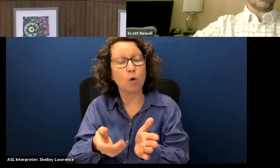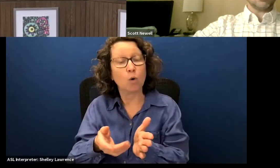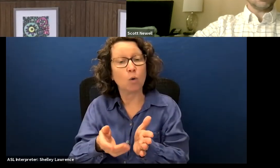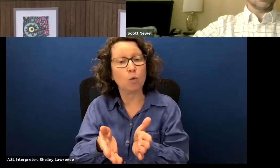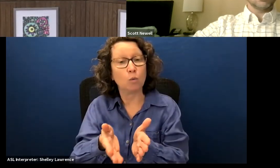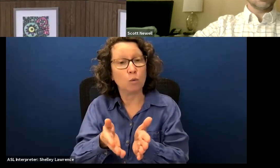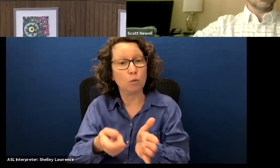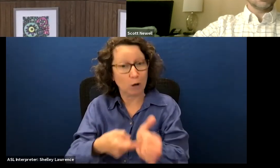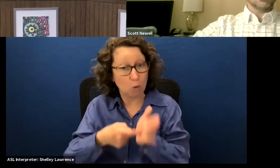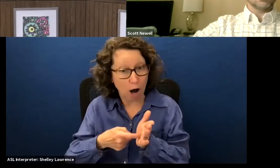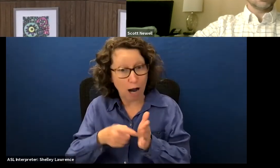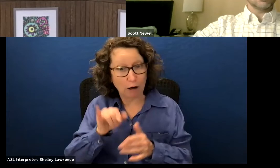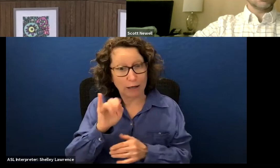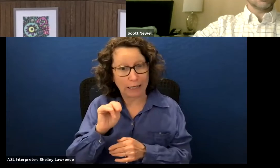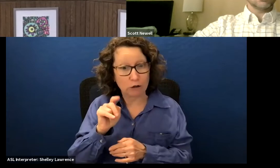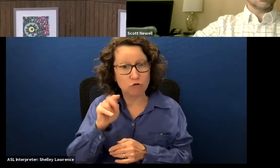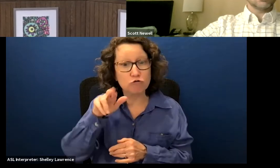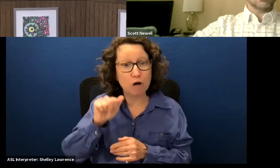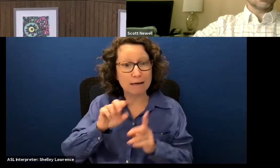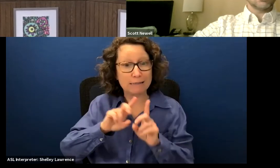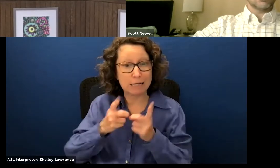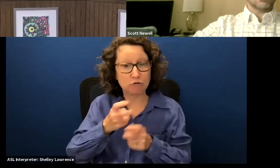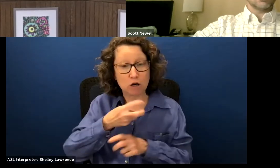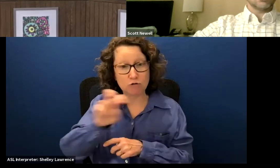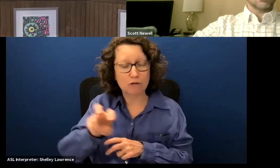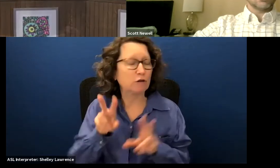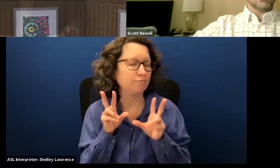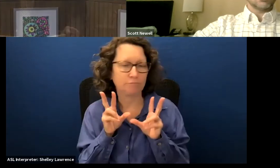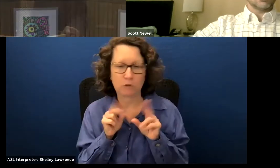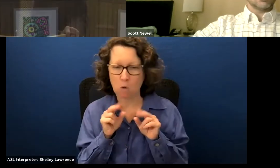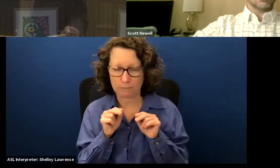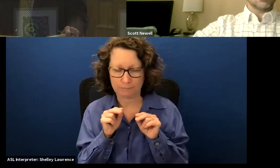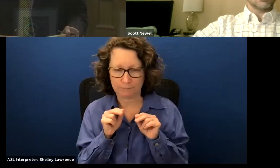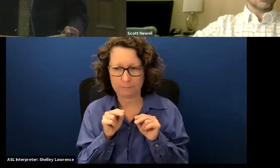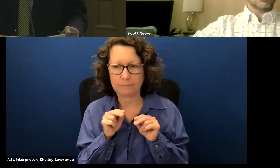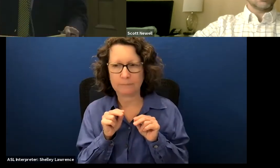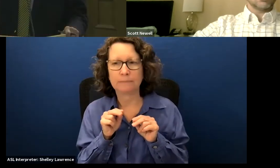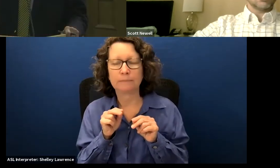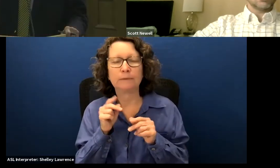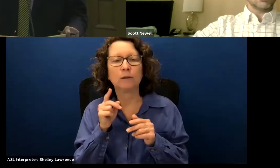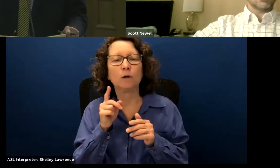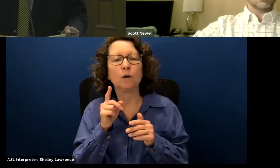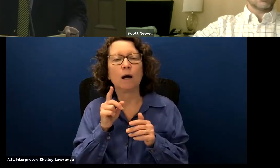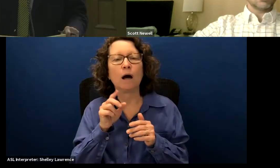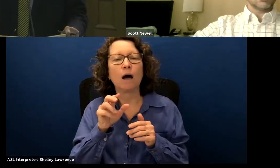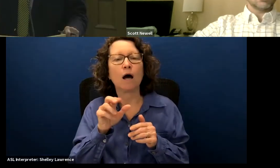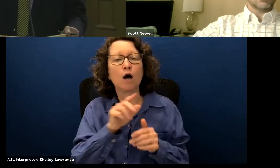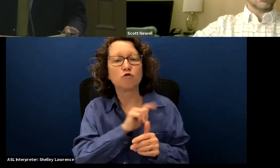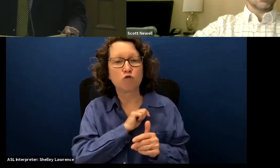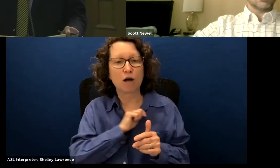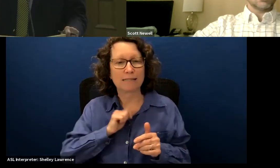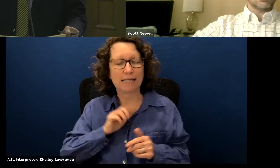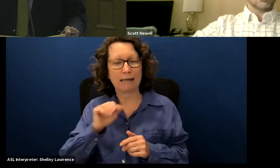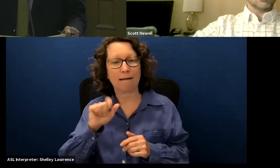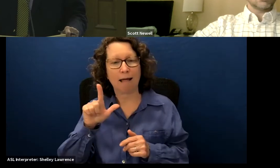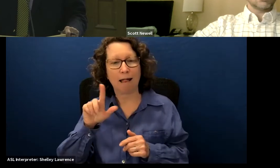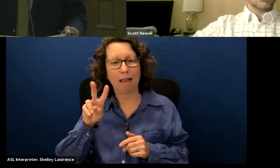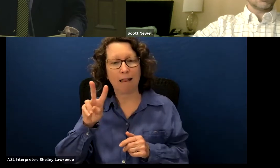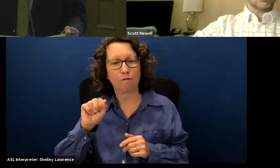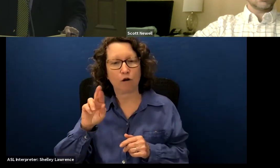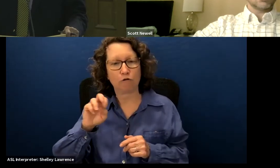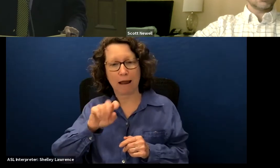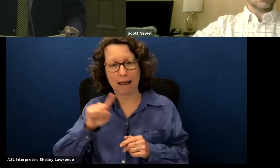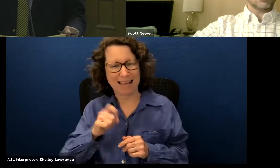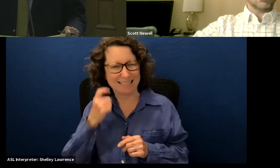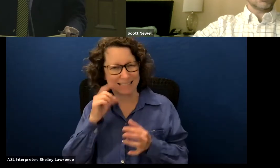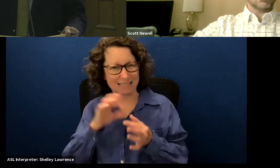so? No. It does not. No, it goes back to what Trustee Alvarez was discussing just a minute ago. It